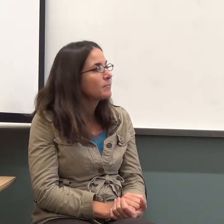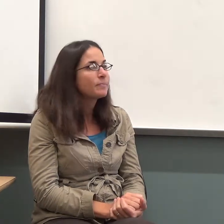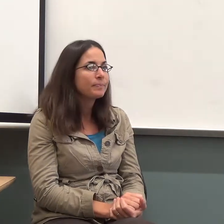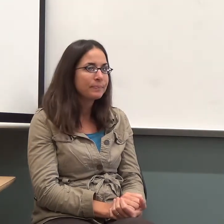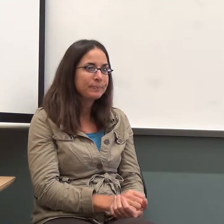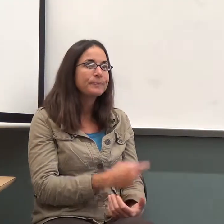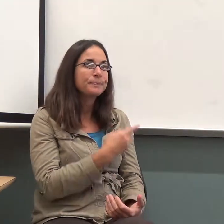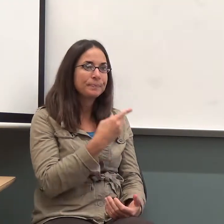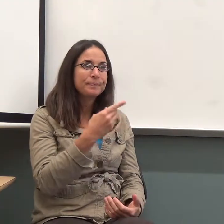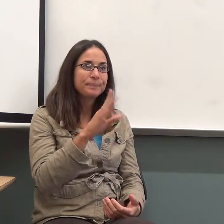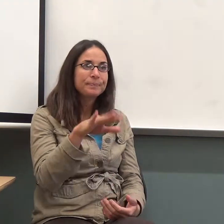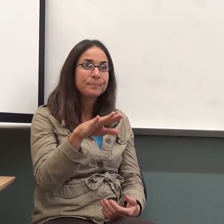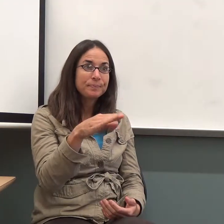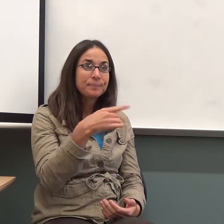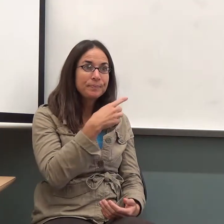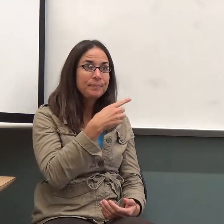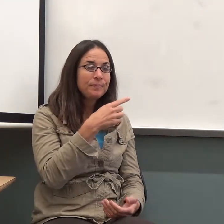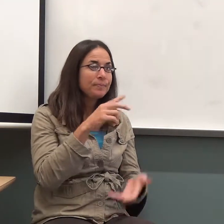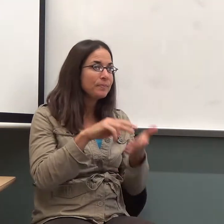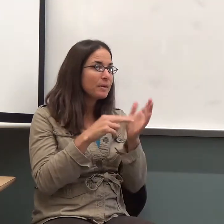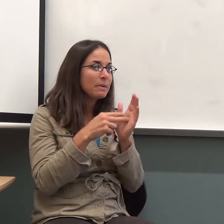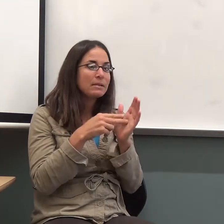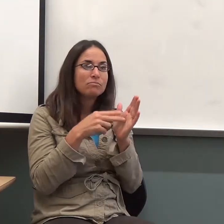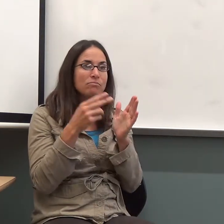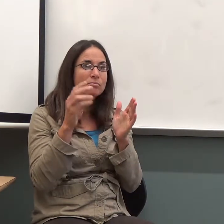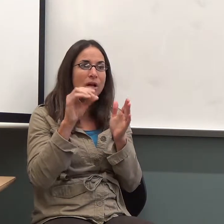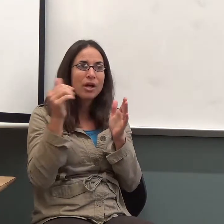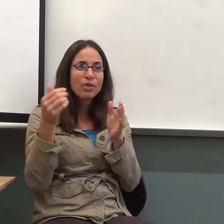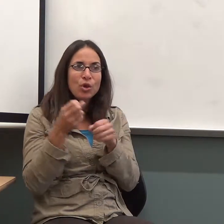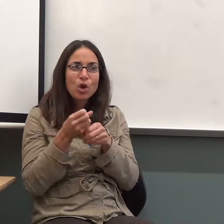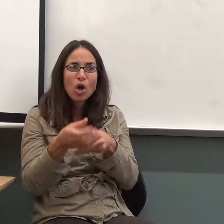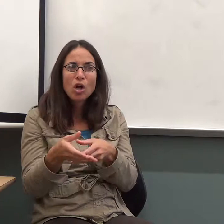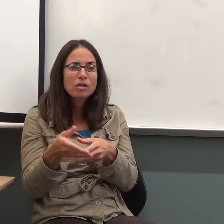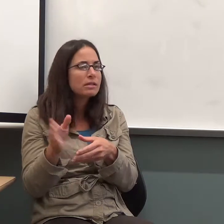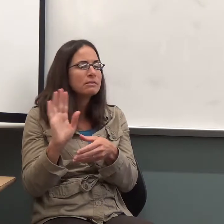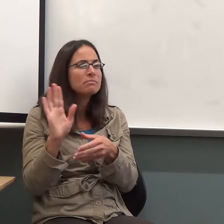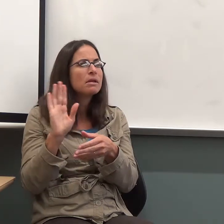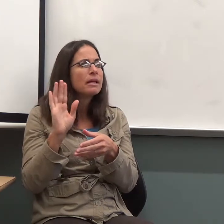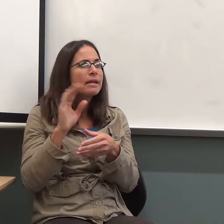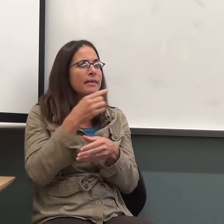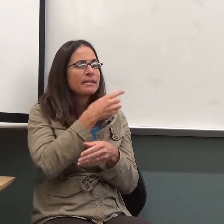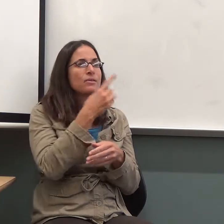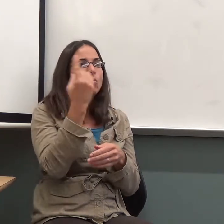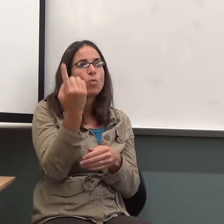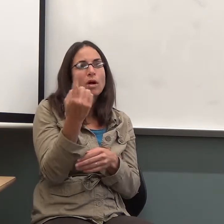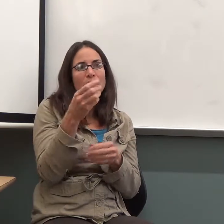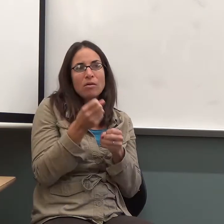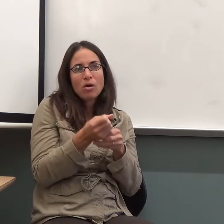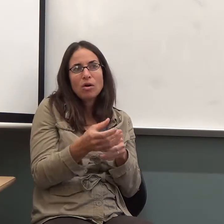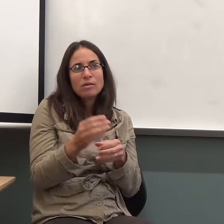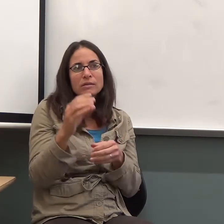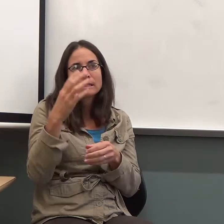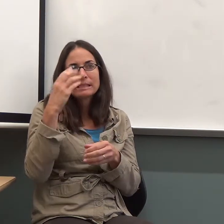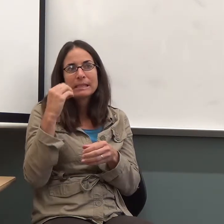this say that there are no other causes? No, this just says that this is one cause. It says sleep apnea causes snoring. Well, sleep apnea does cause